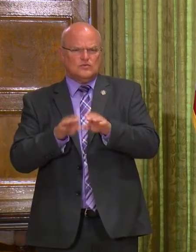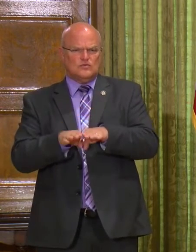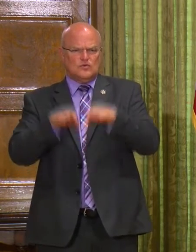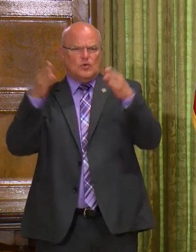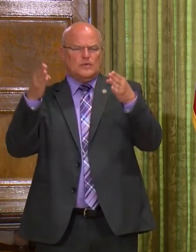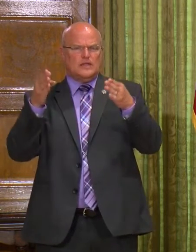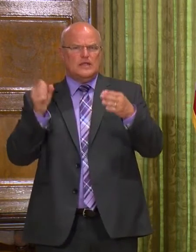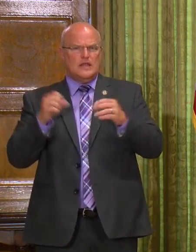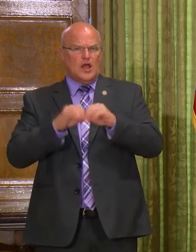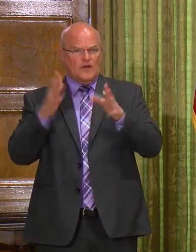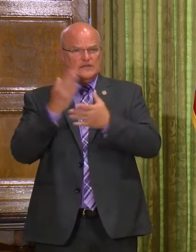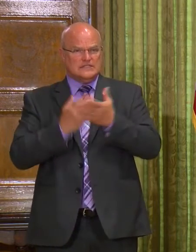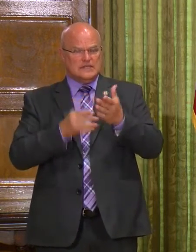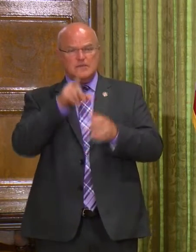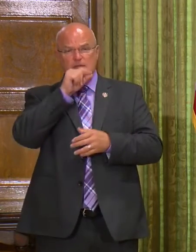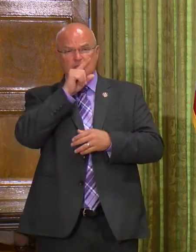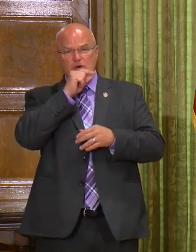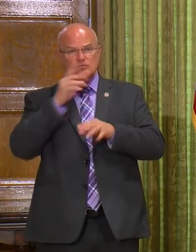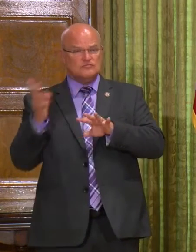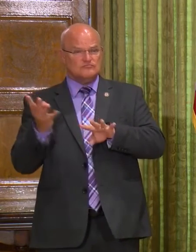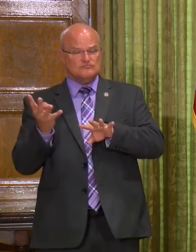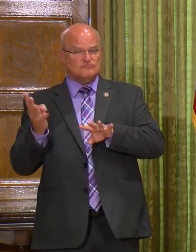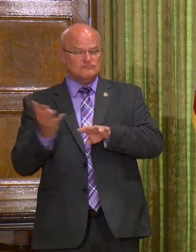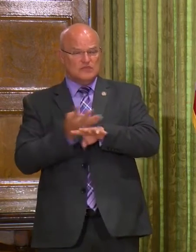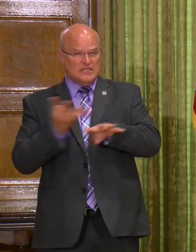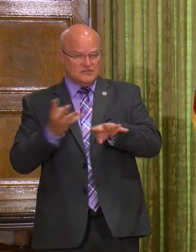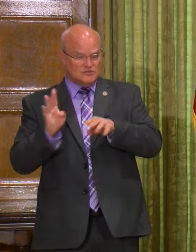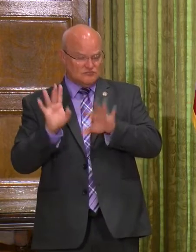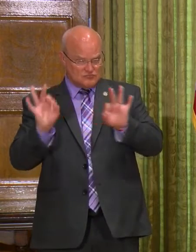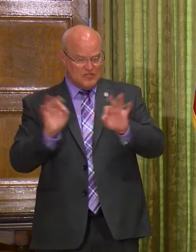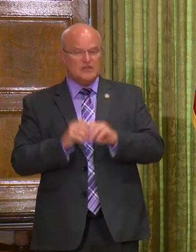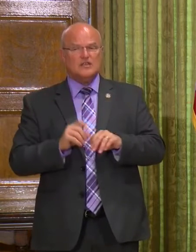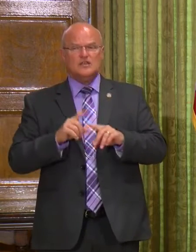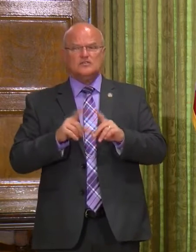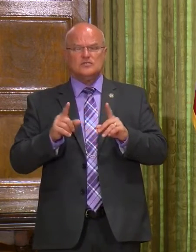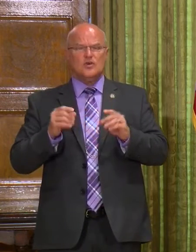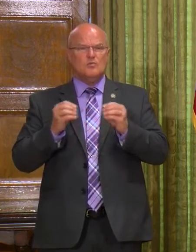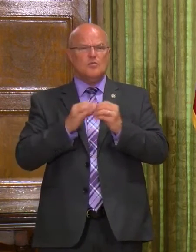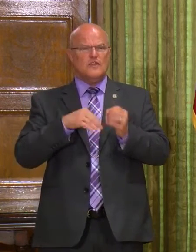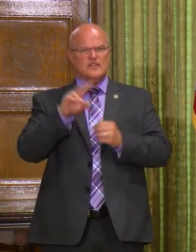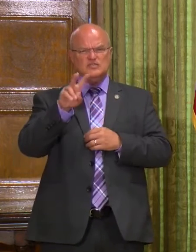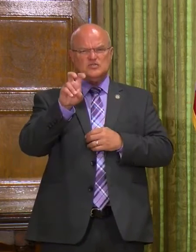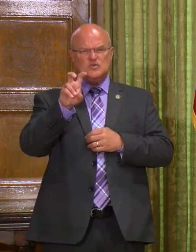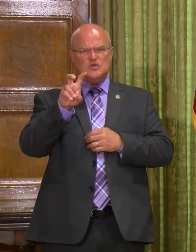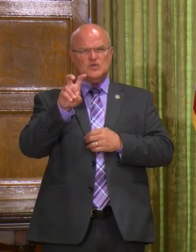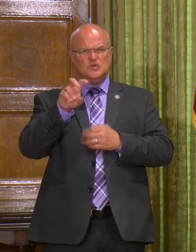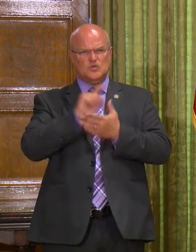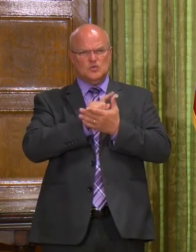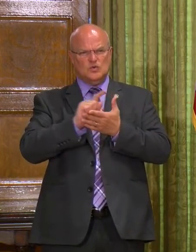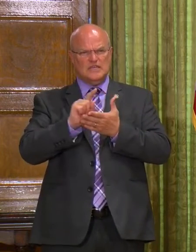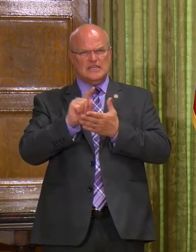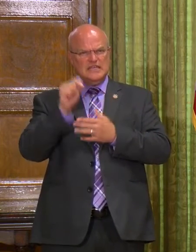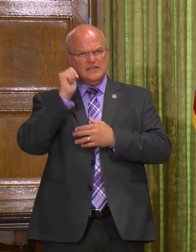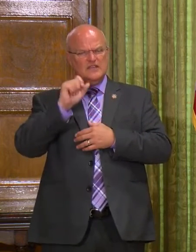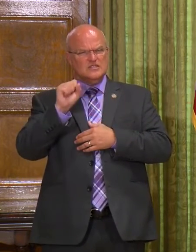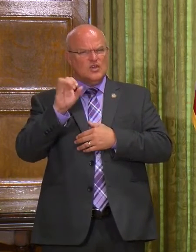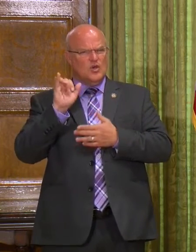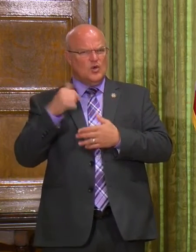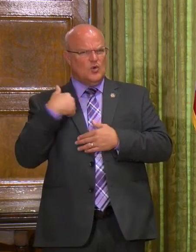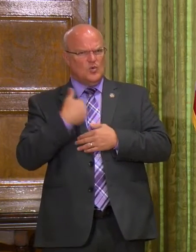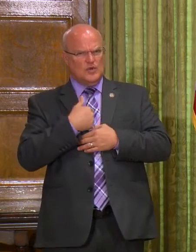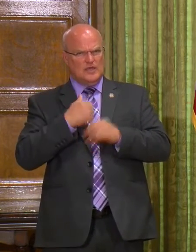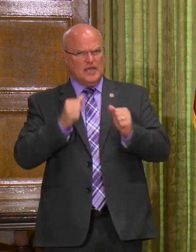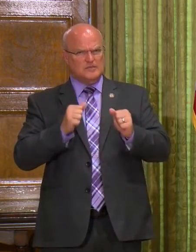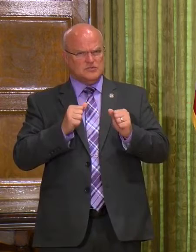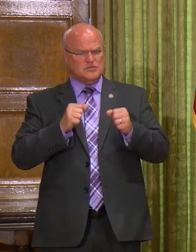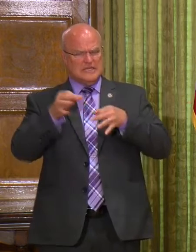restrictions, and obviously some of the poultry industry is accounted for, right? Over 200 for the past about week now. I mean, have we